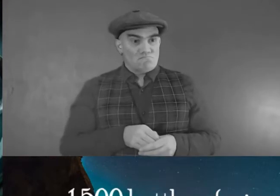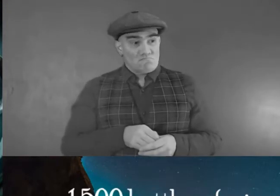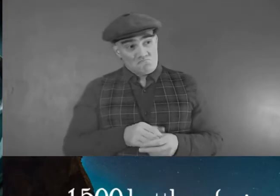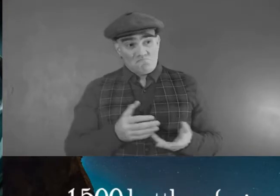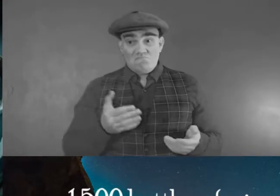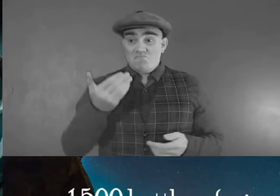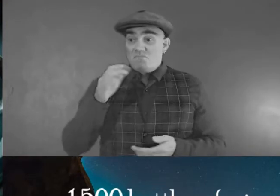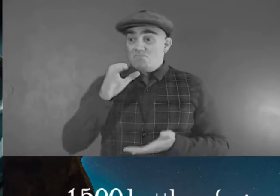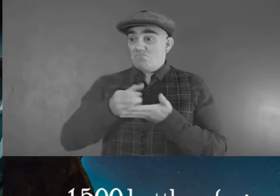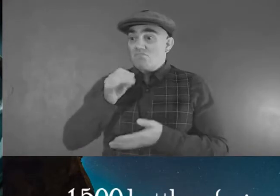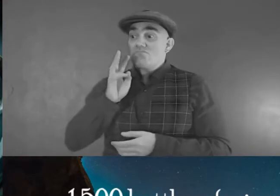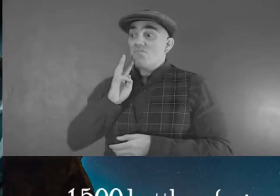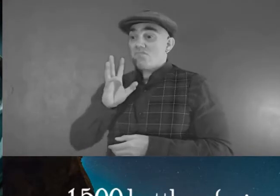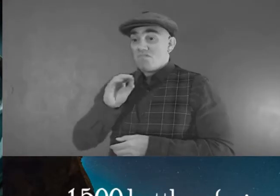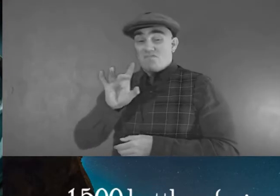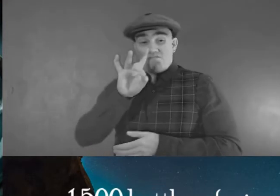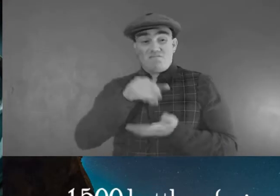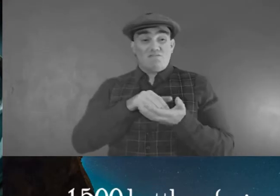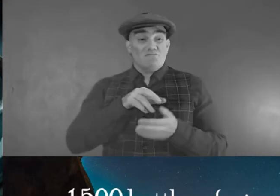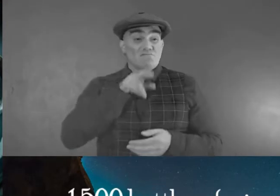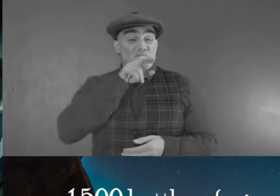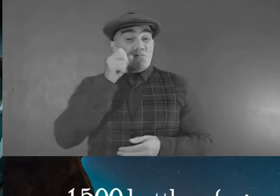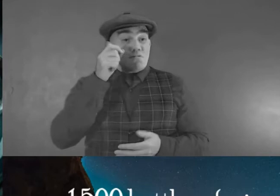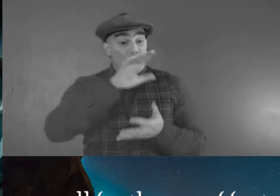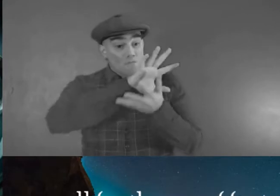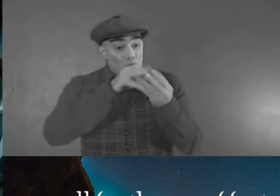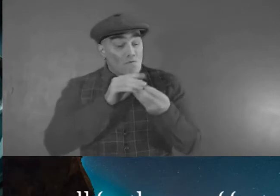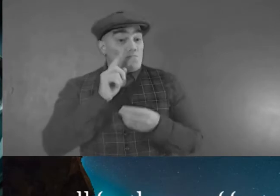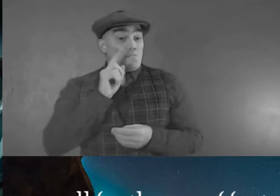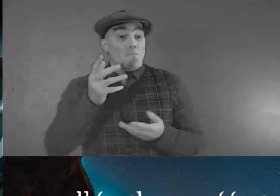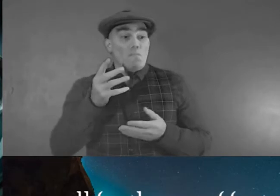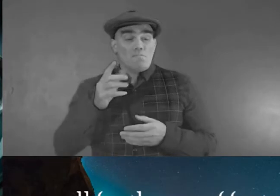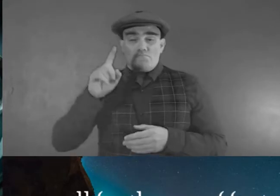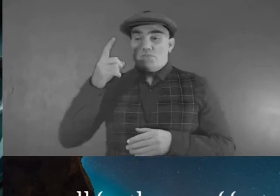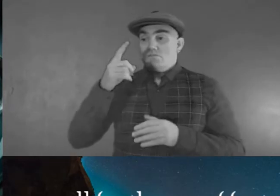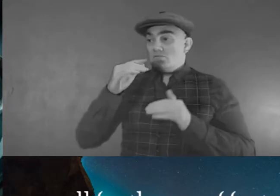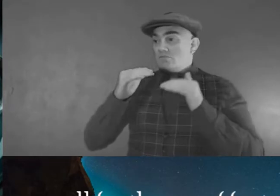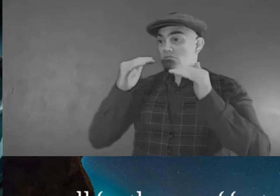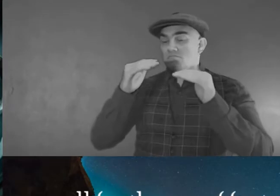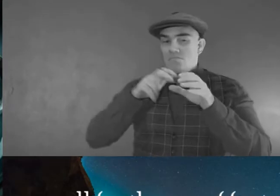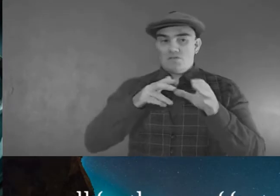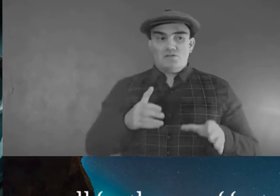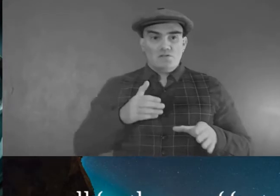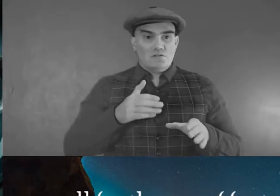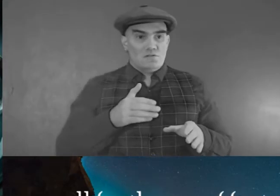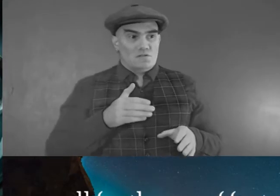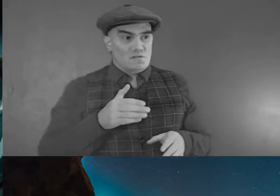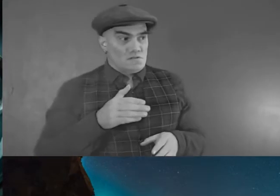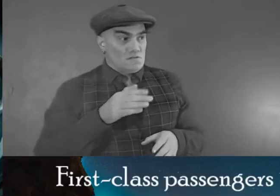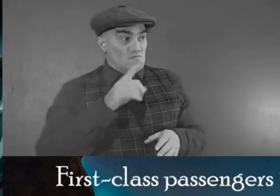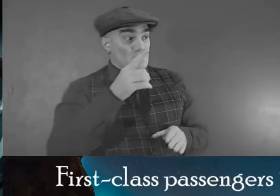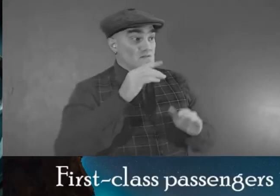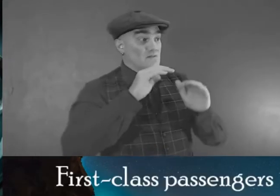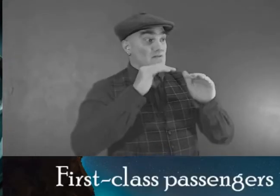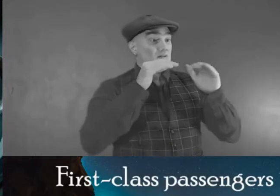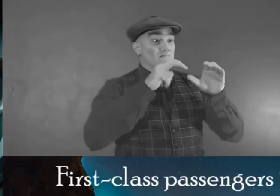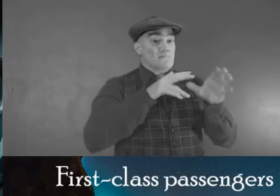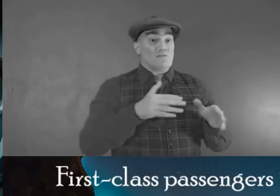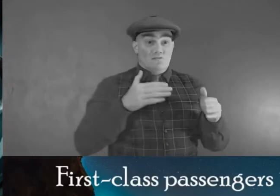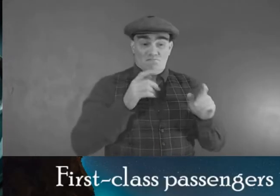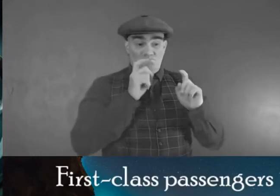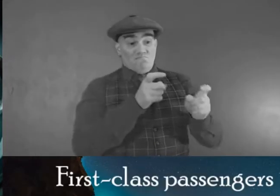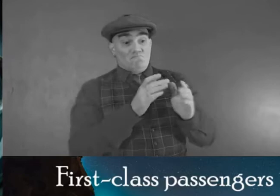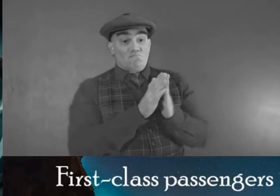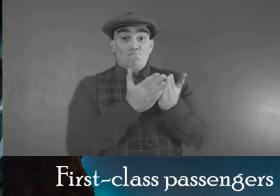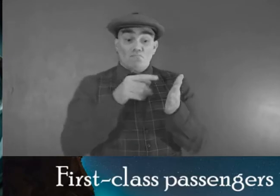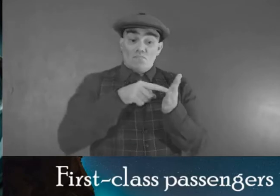1,500 bottles of wine, and 8,000 cigars, all for the use of first-class passengers. First-class passengers